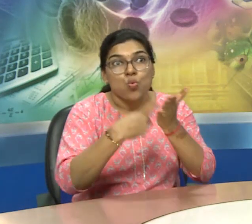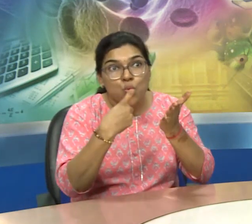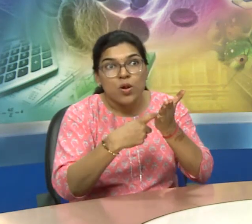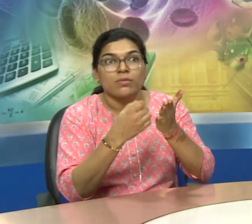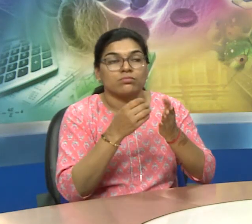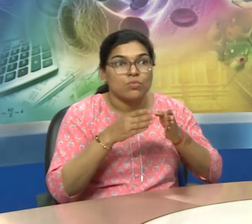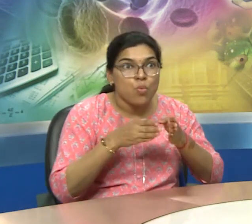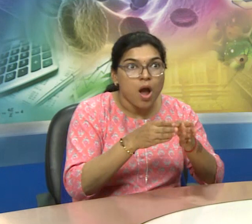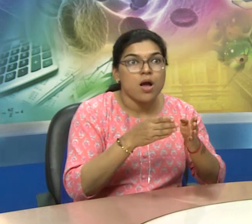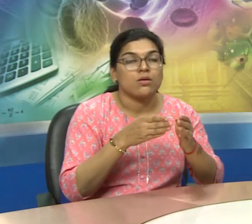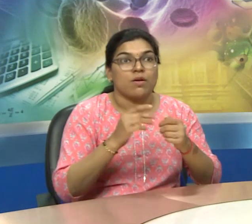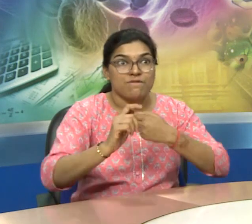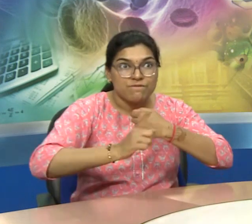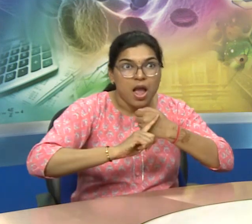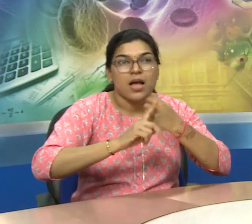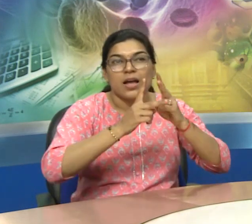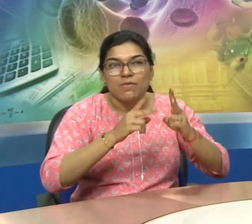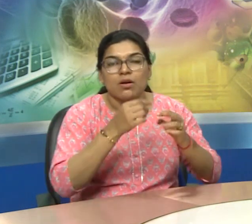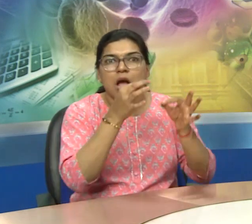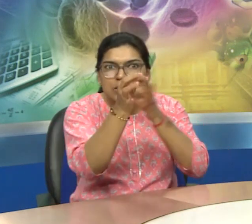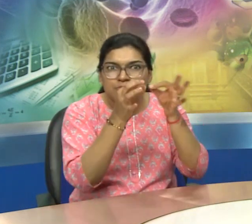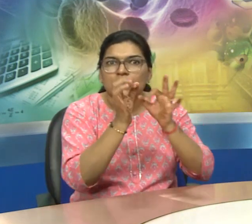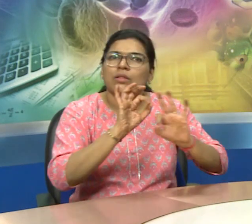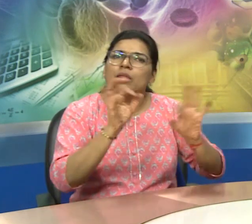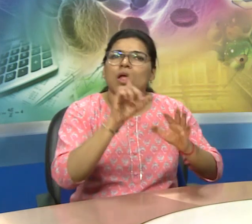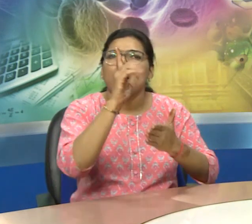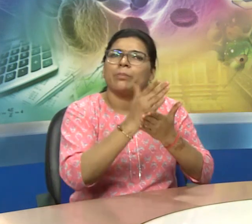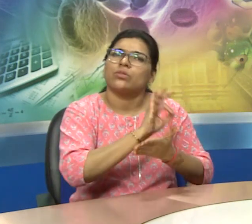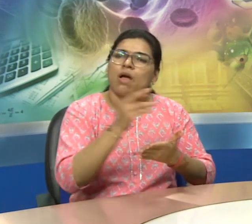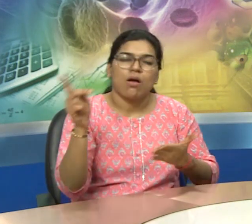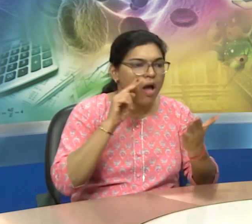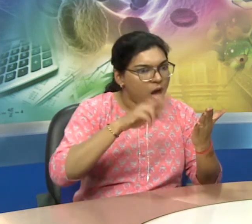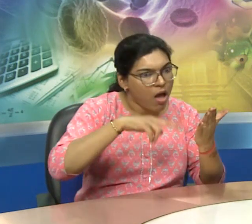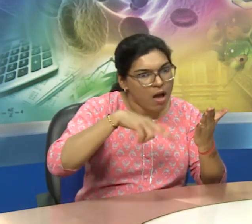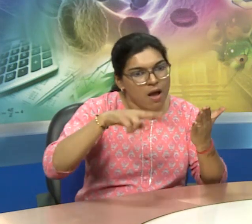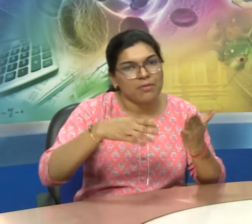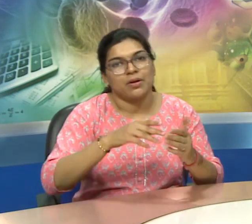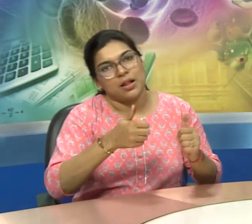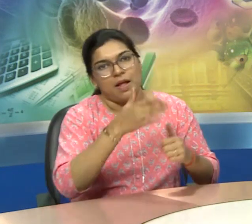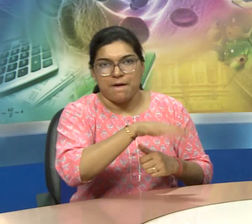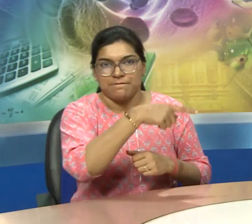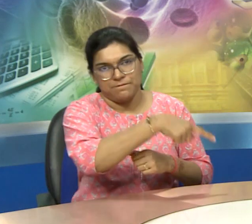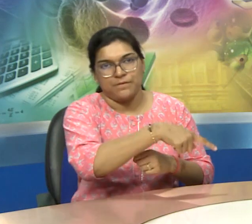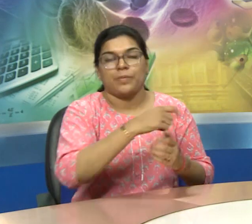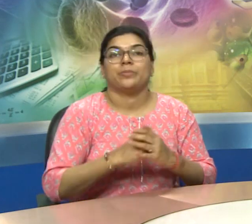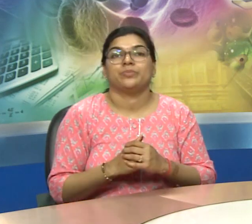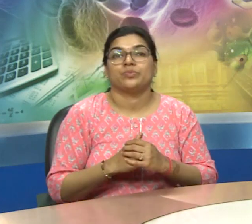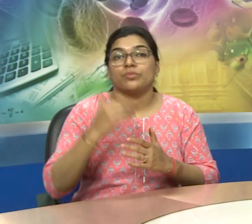fine related book, all the rules related books are there in the judicial library. The second